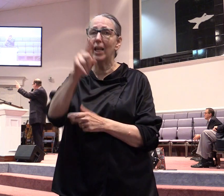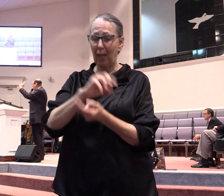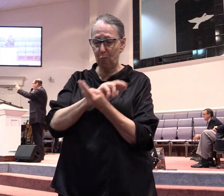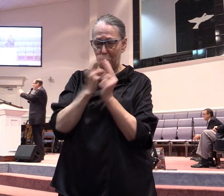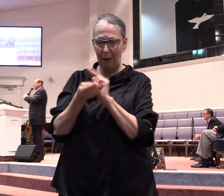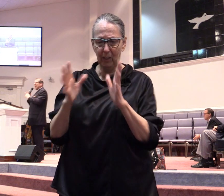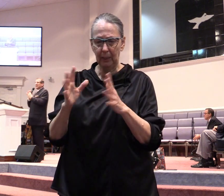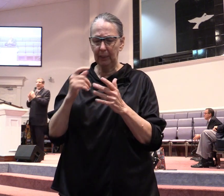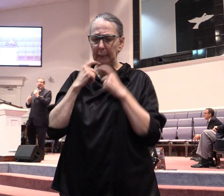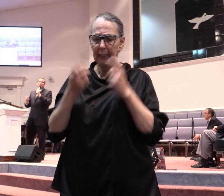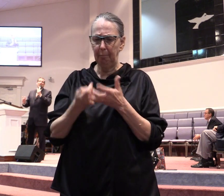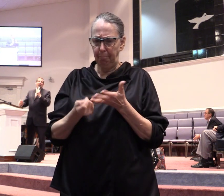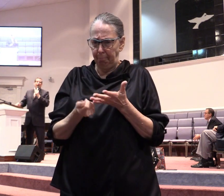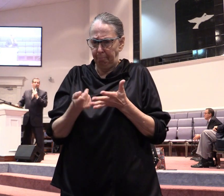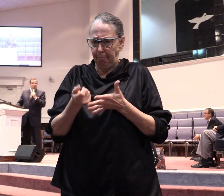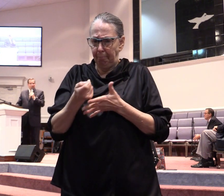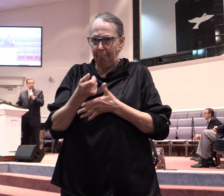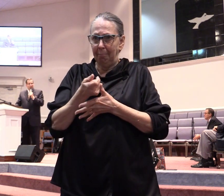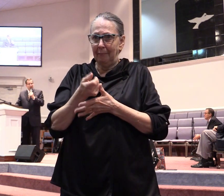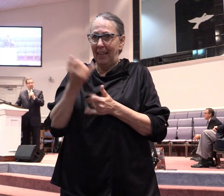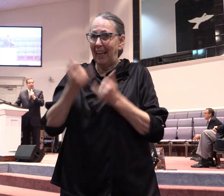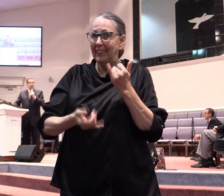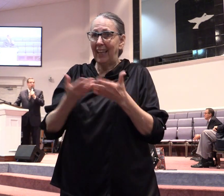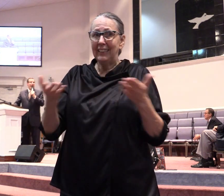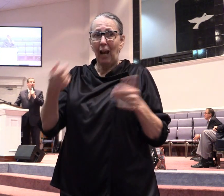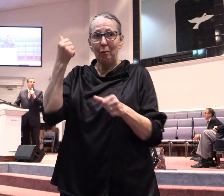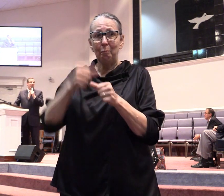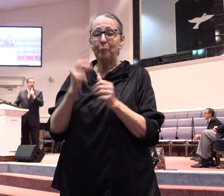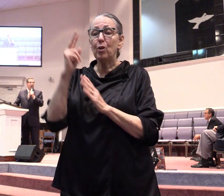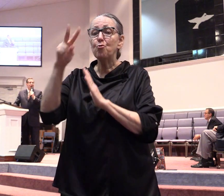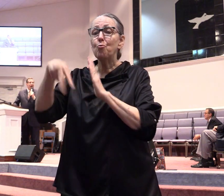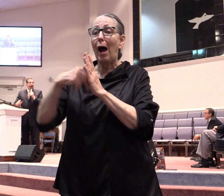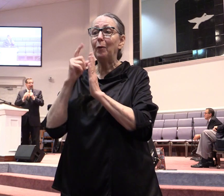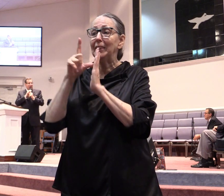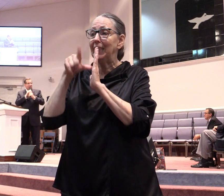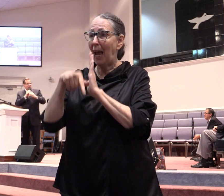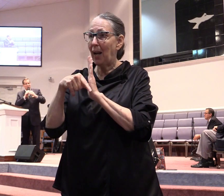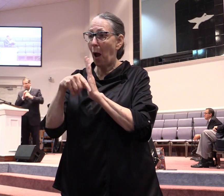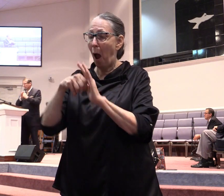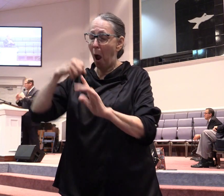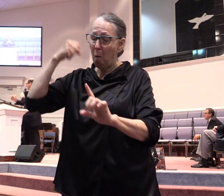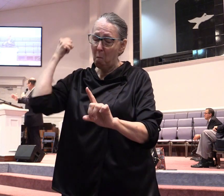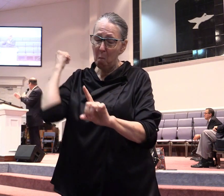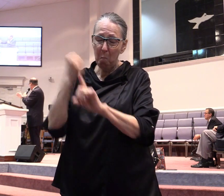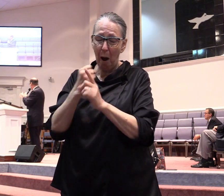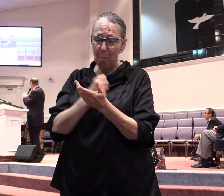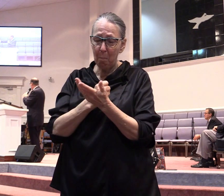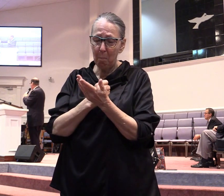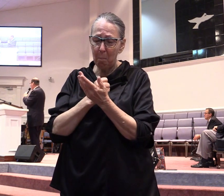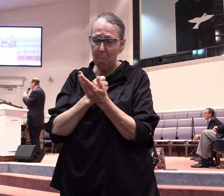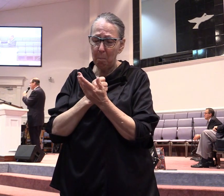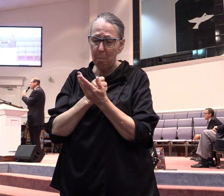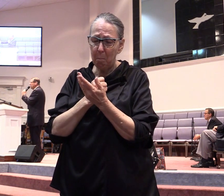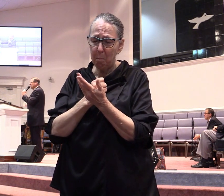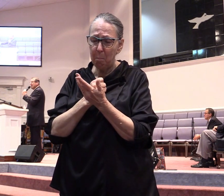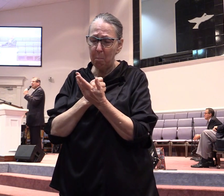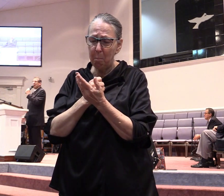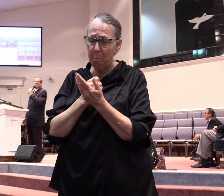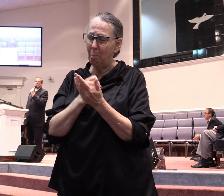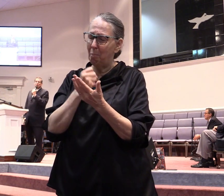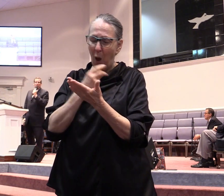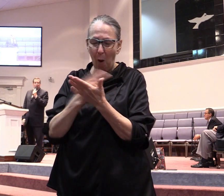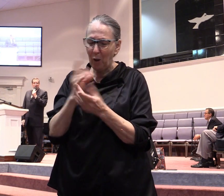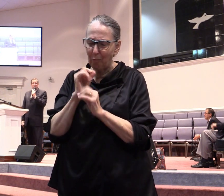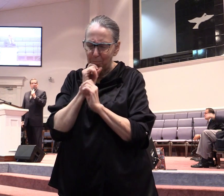repented. And I tell you, that's the last thing I remember. And about 2 hours later, I was on the left side of the platform,